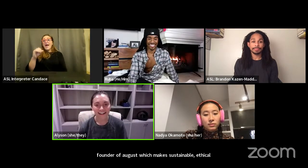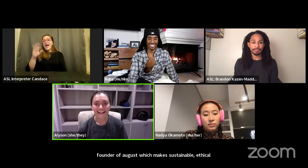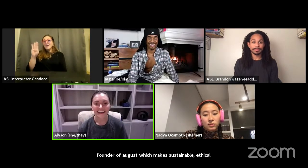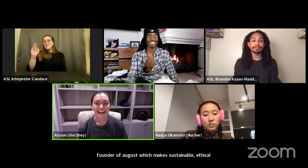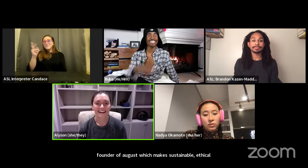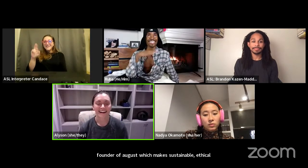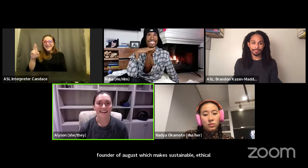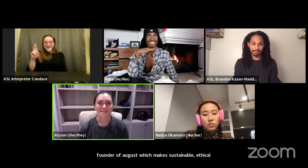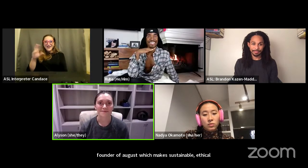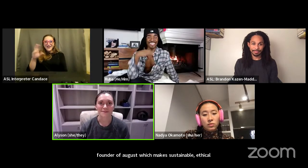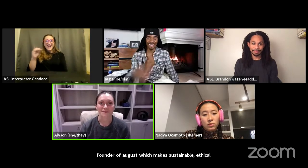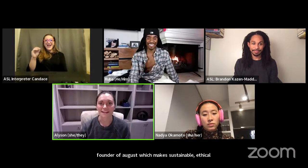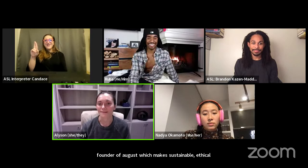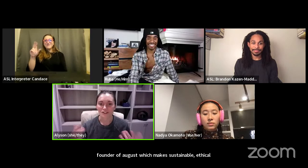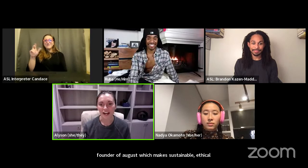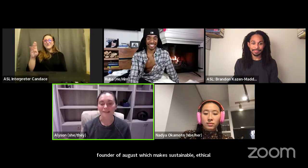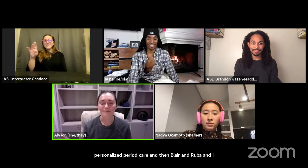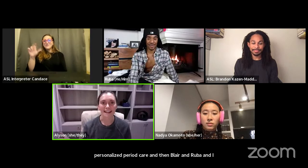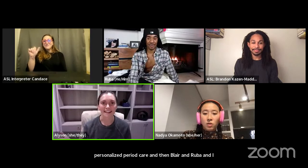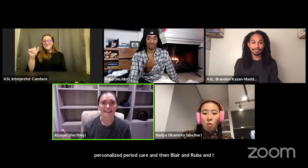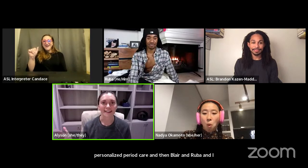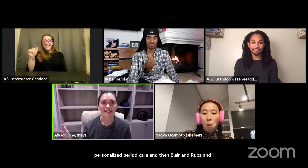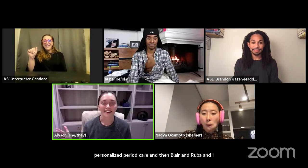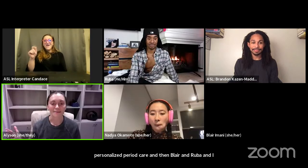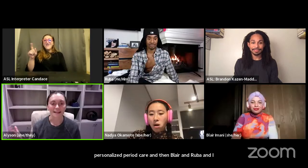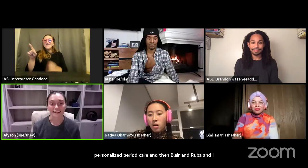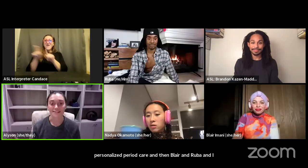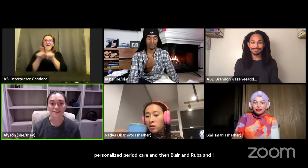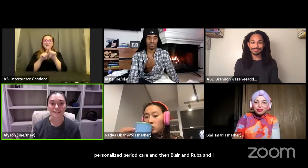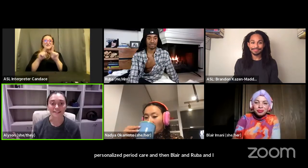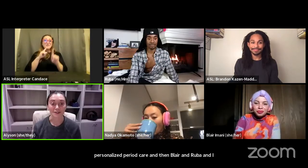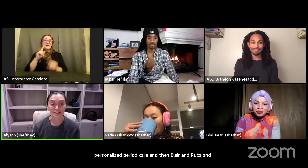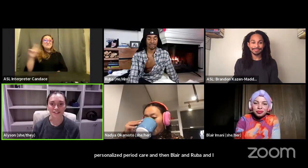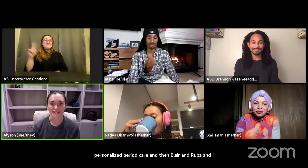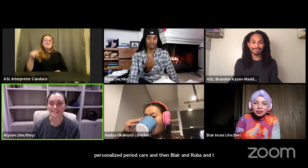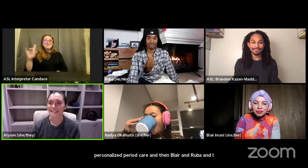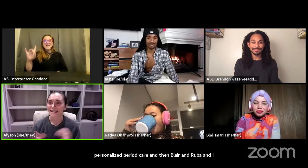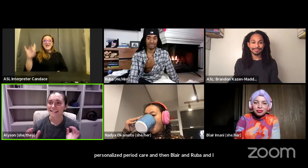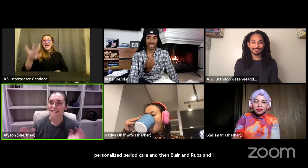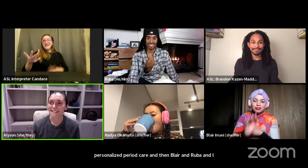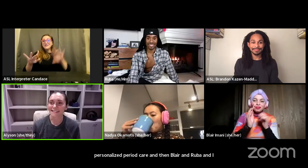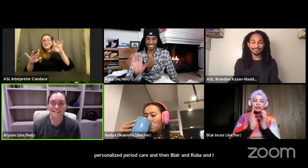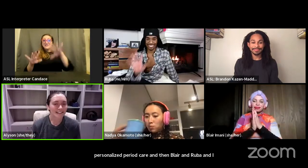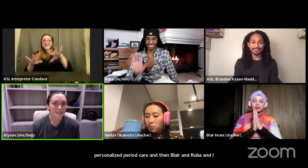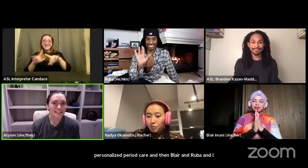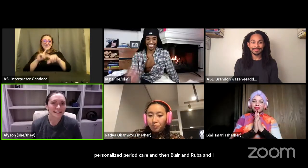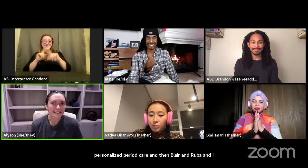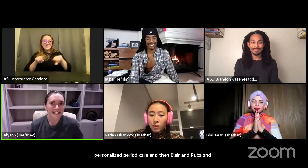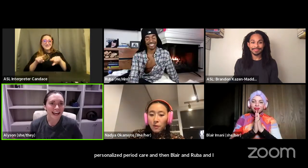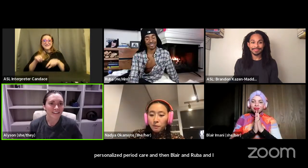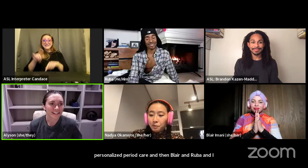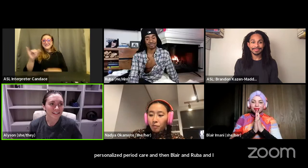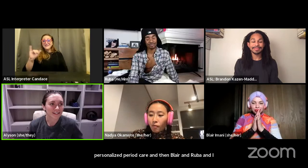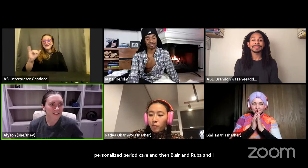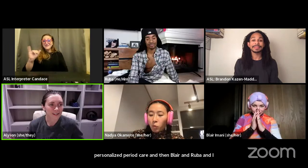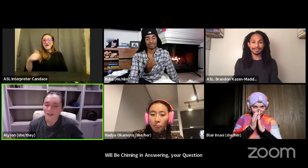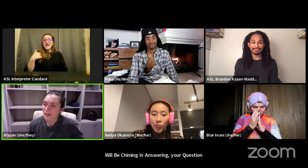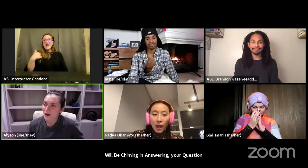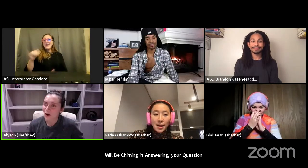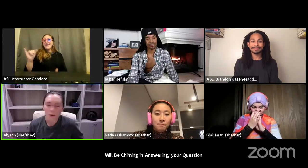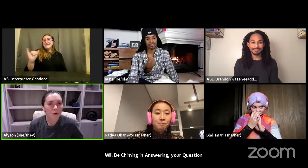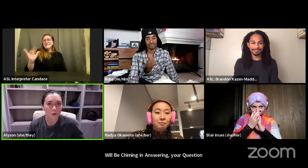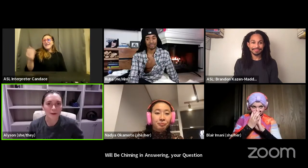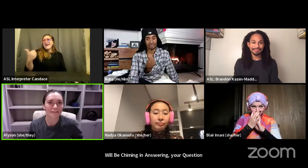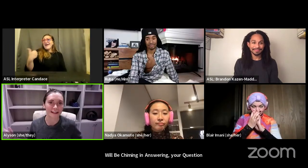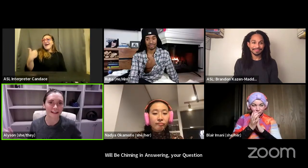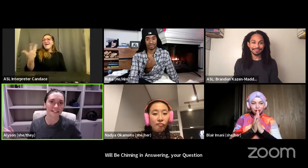Ruba and I will be chiming in, answering your questions. This is essentially like having